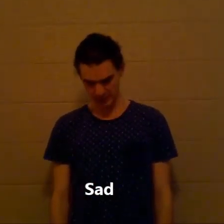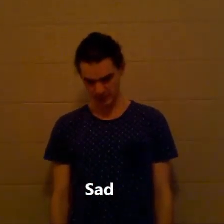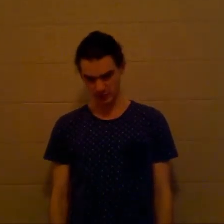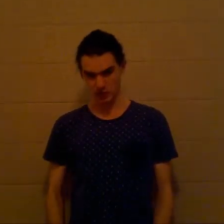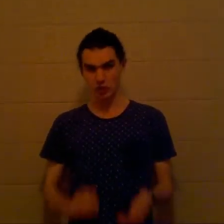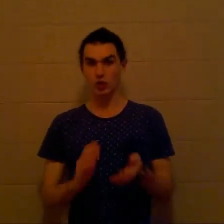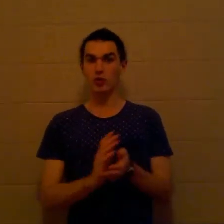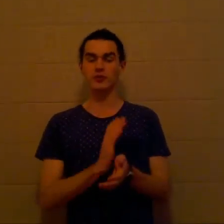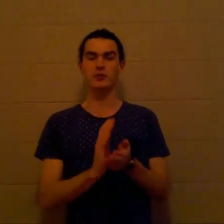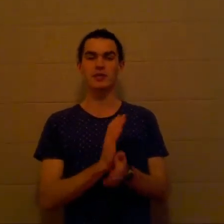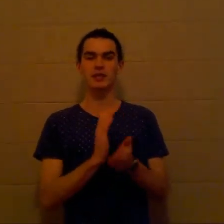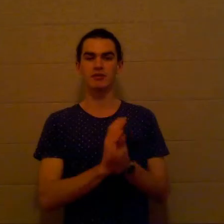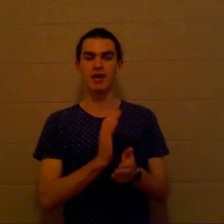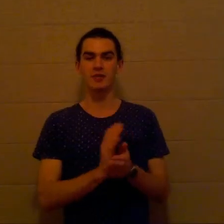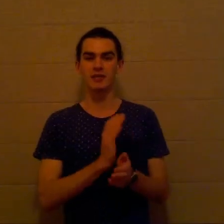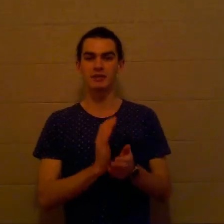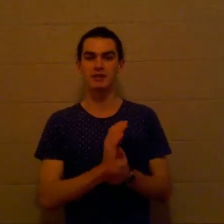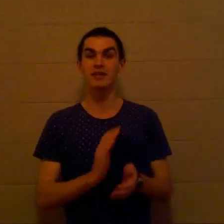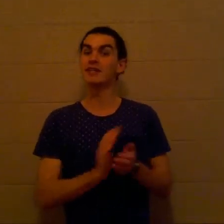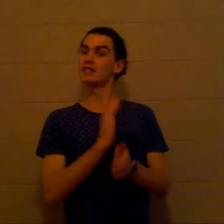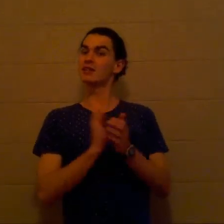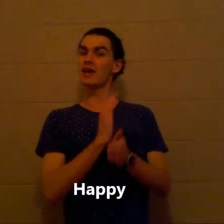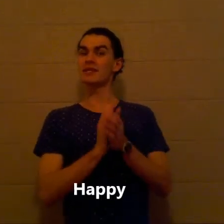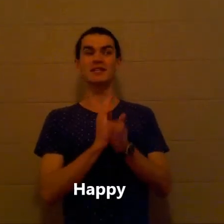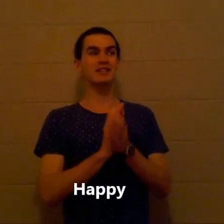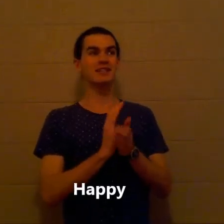dejected. Or if you're signing for happy, you need to look happy.